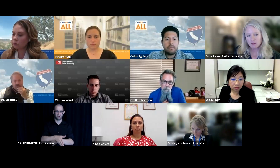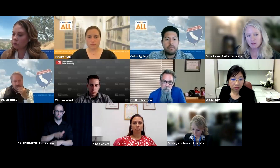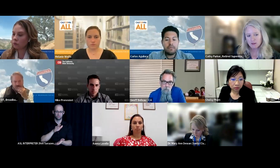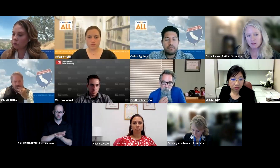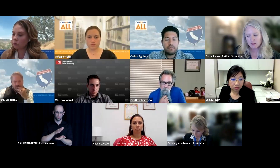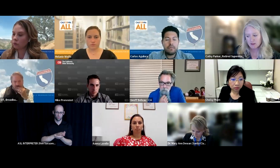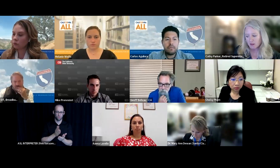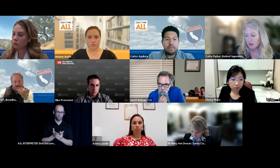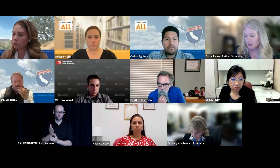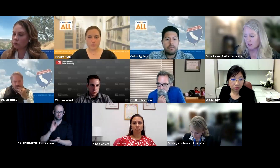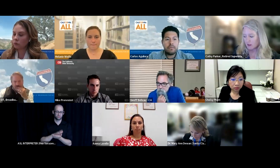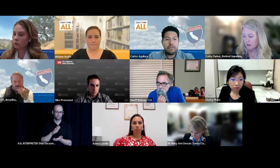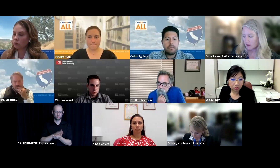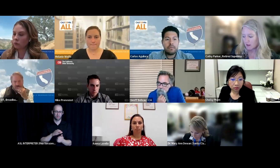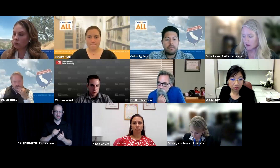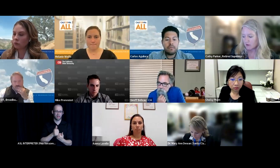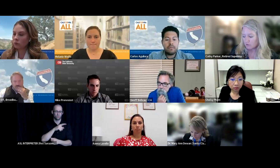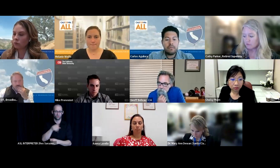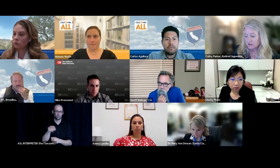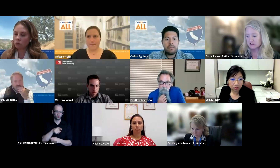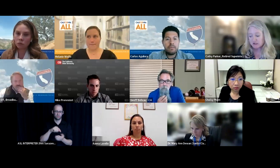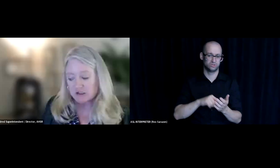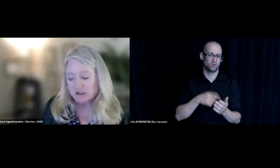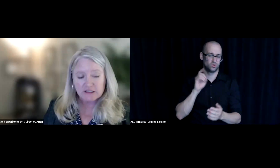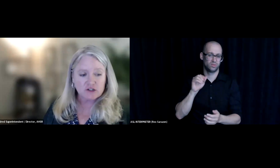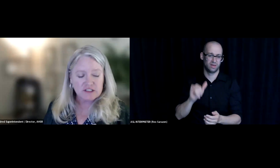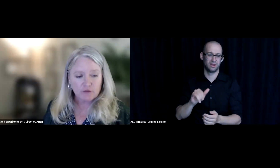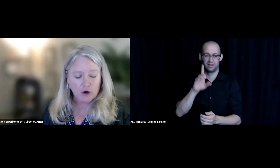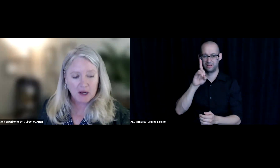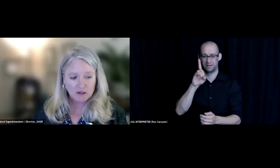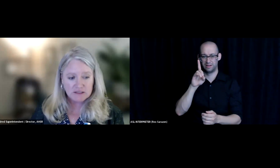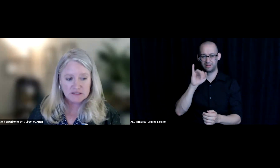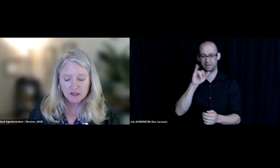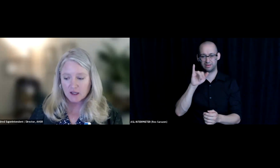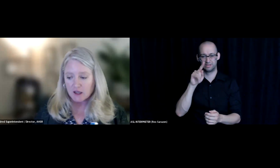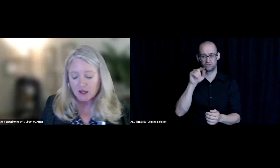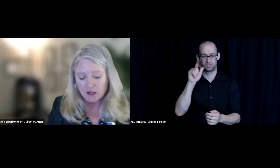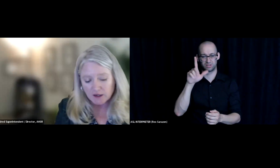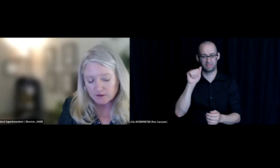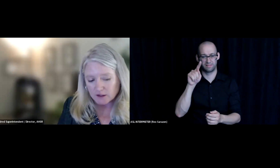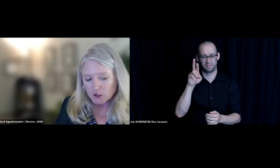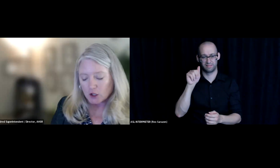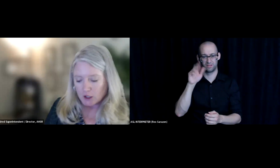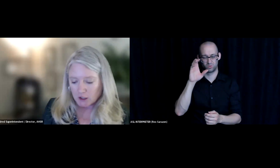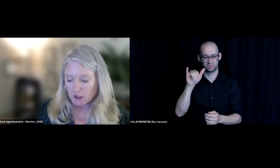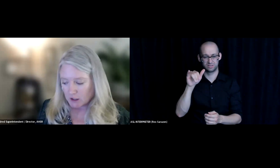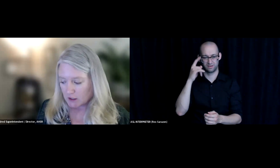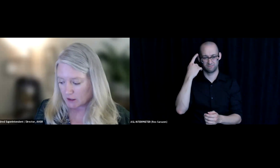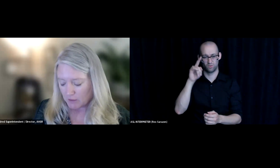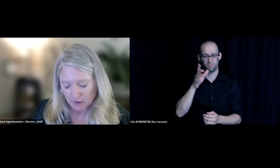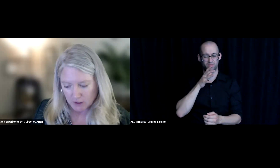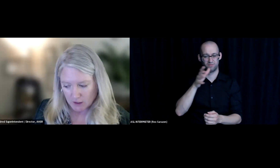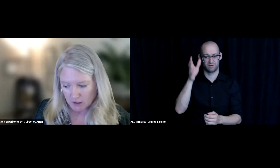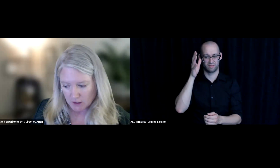Like how did you guys go about doing that? For digital literacy for our parents? I was actually